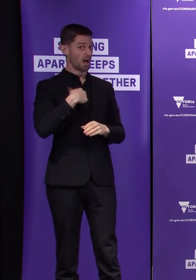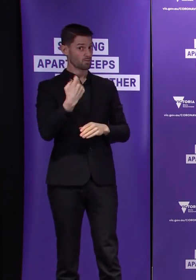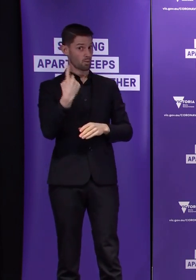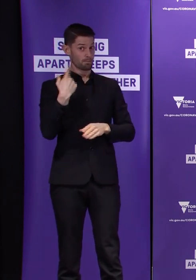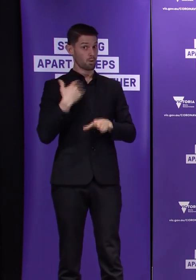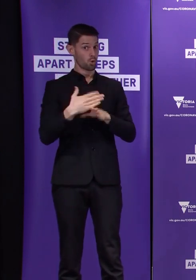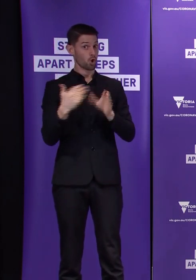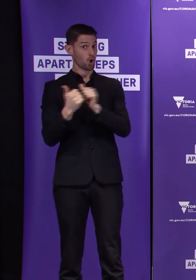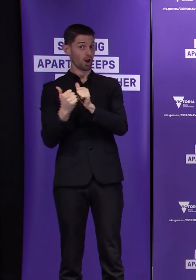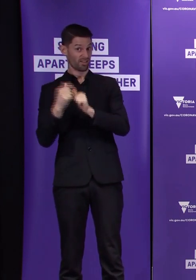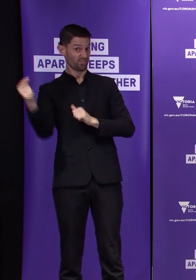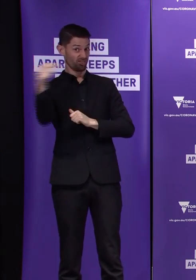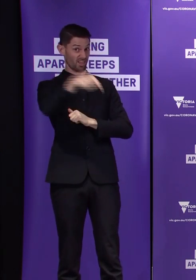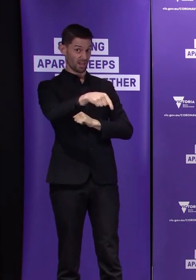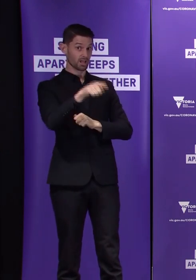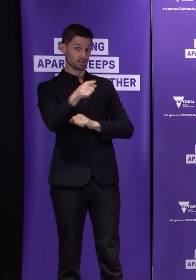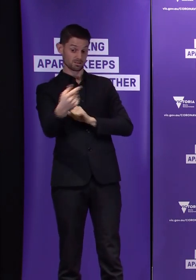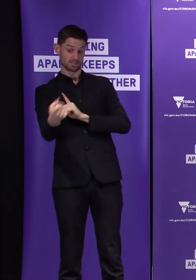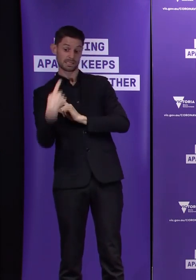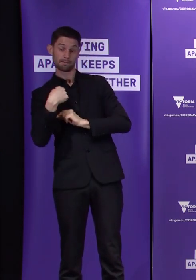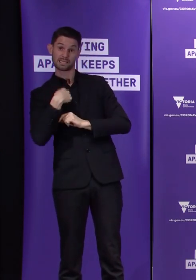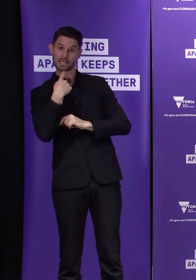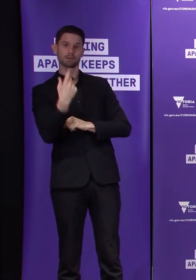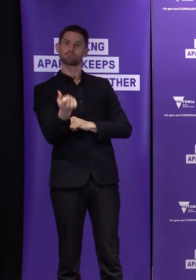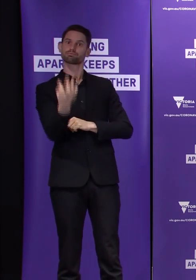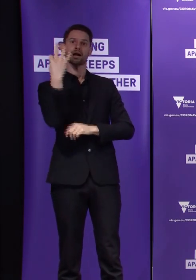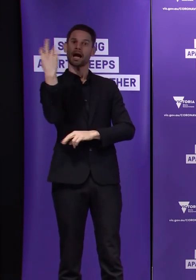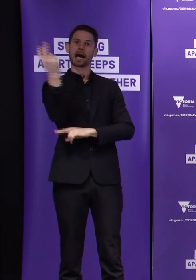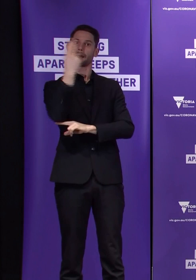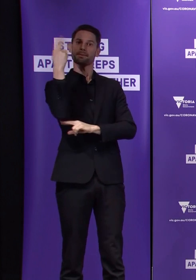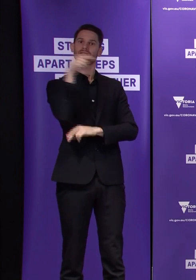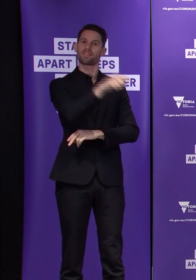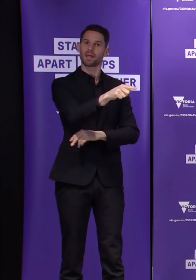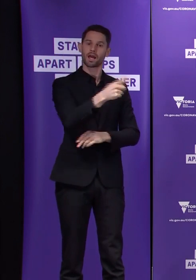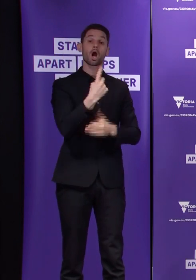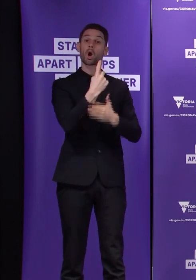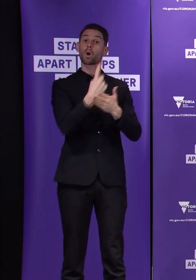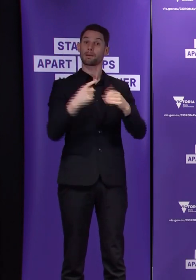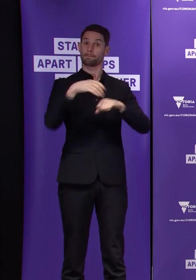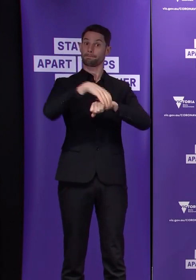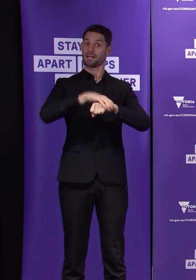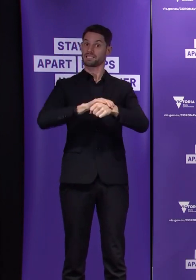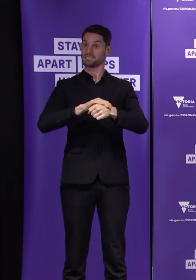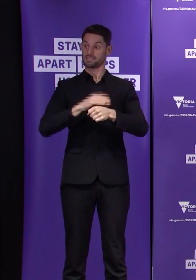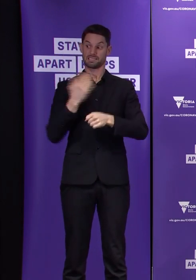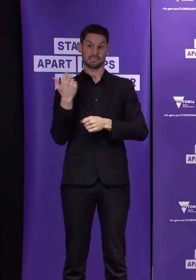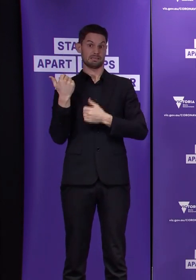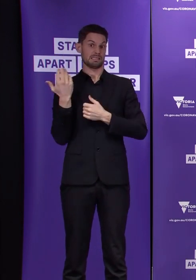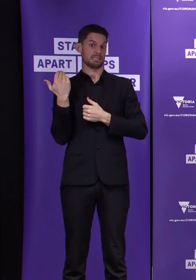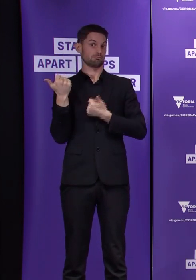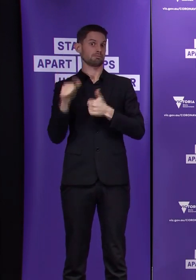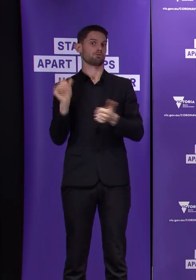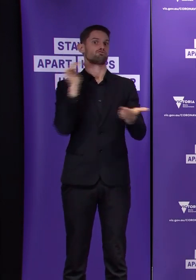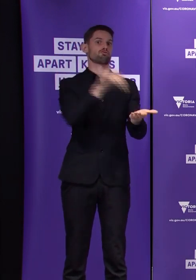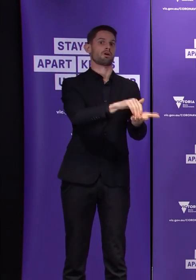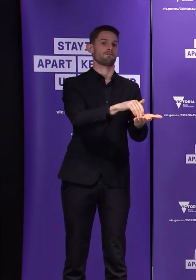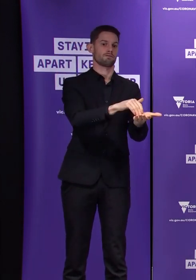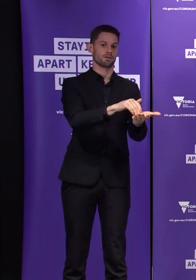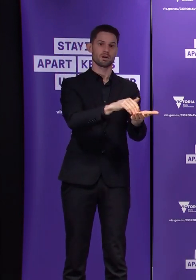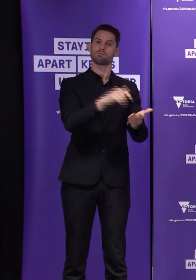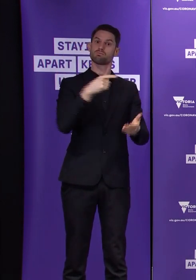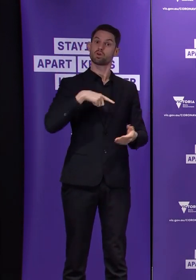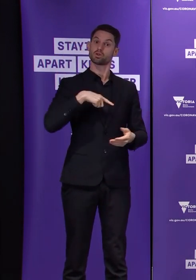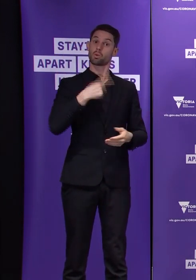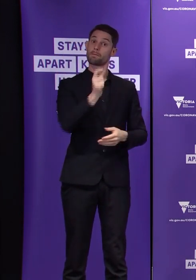ambulance officers. There is a police presence, but it only arrived after this morning, after a resident had gone down to the local